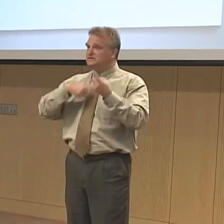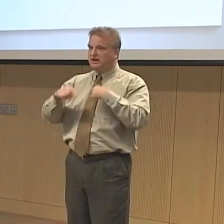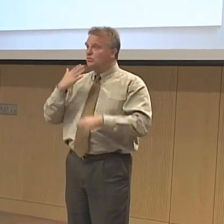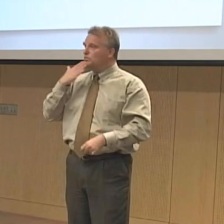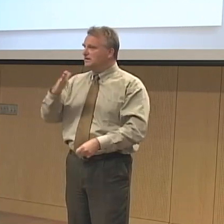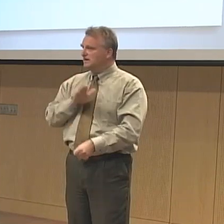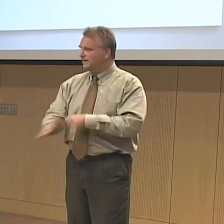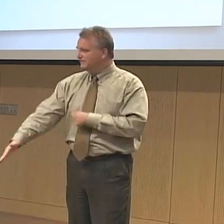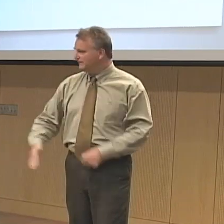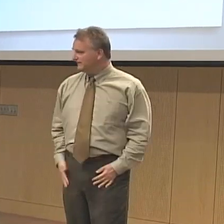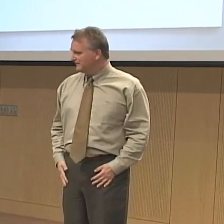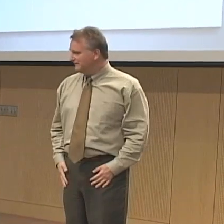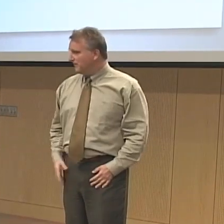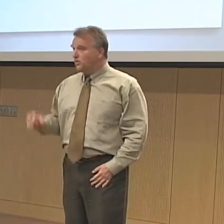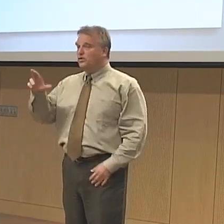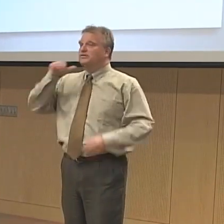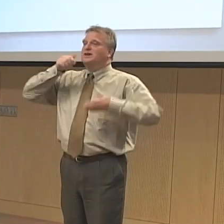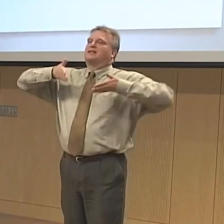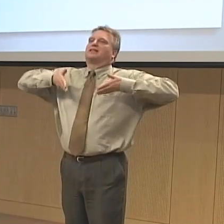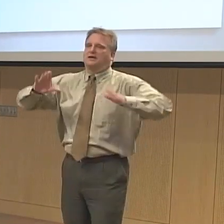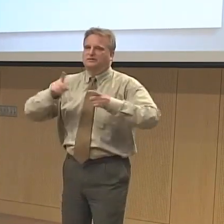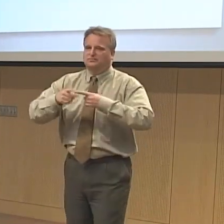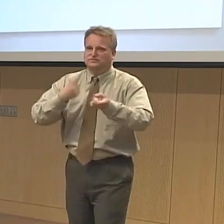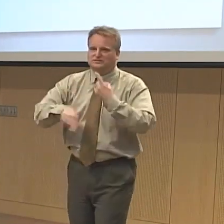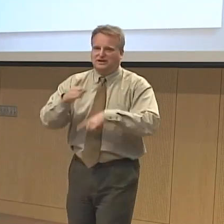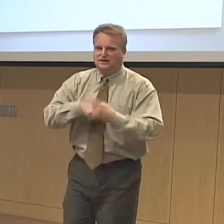sign well enough or are not allowed to sign.